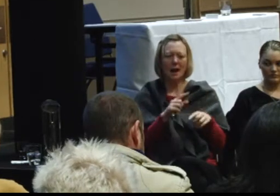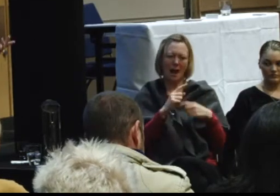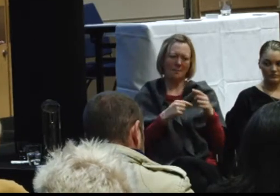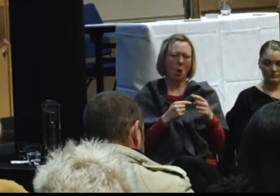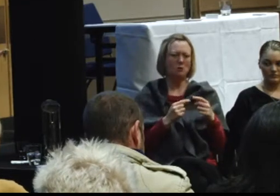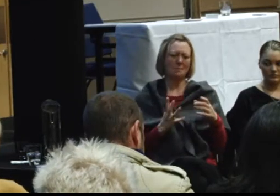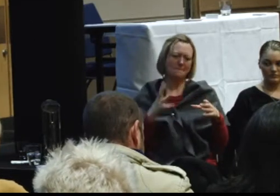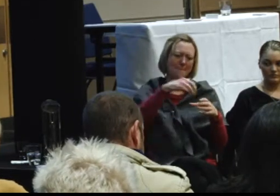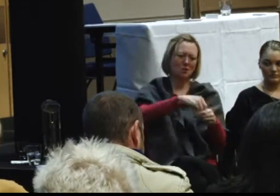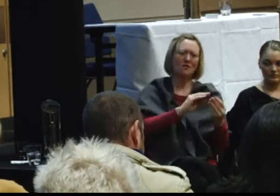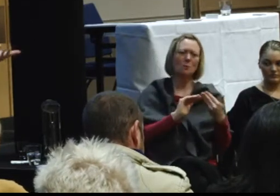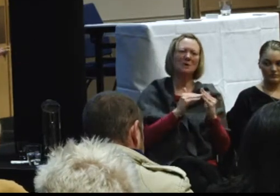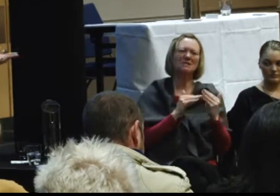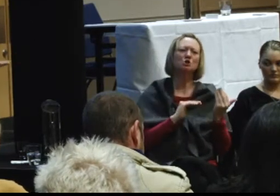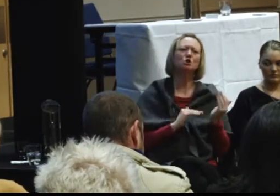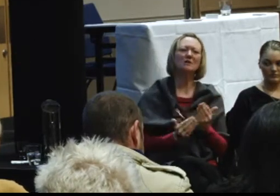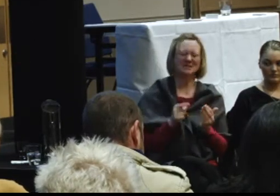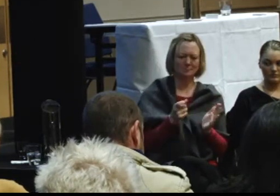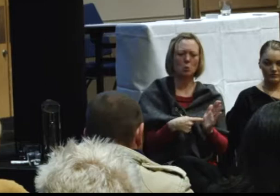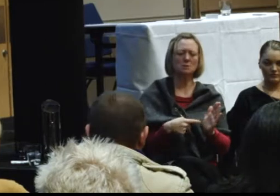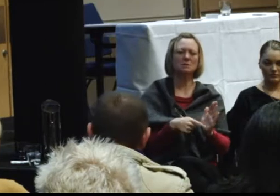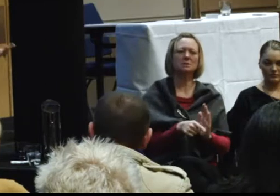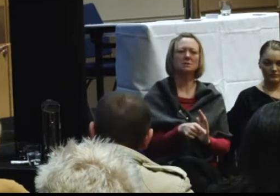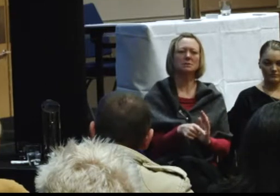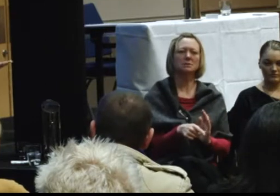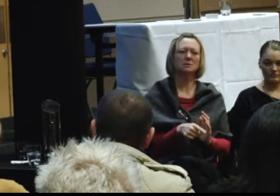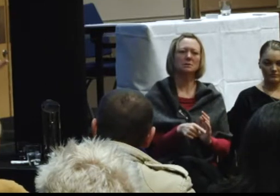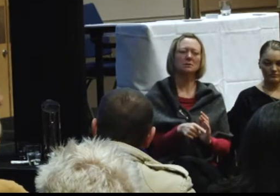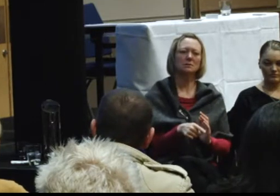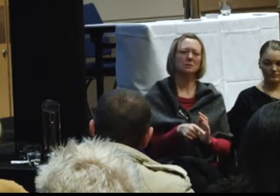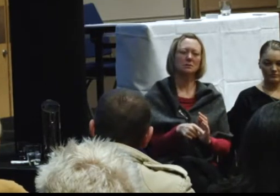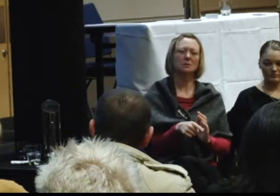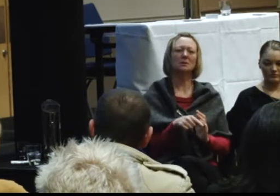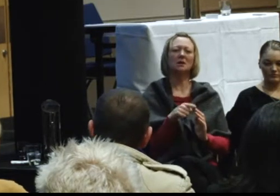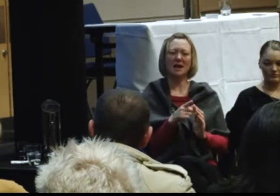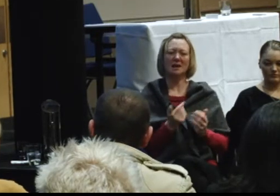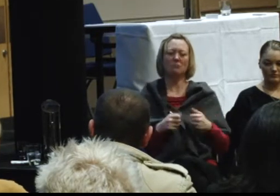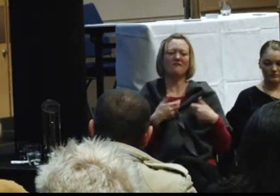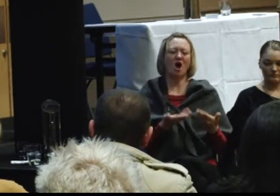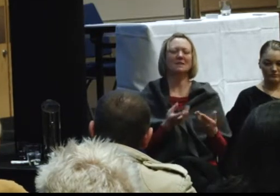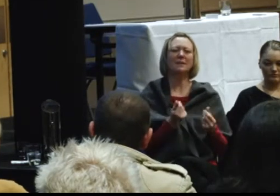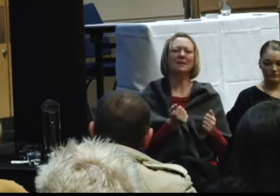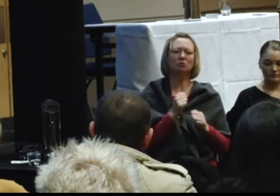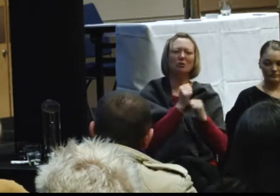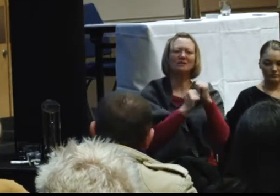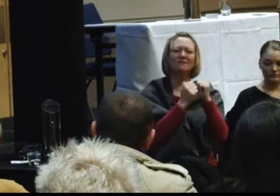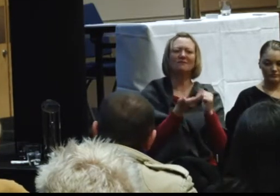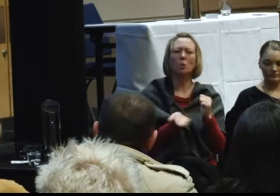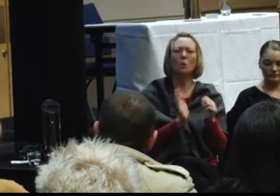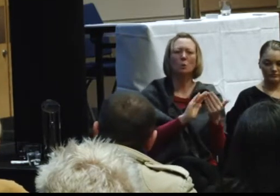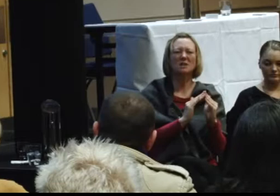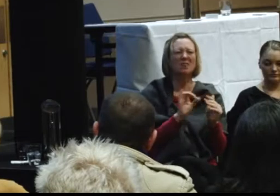engaging in community service, and so basically providing something to the community that was constructive rather than maybe getting themselves into mischief and into trouble